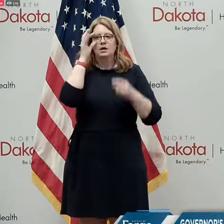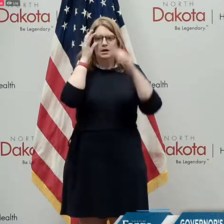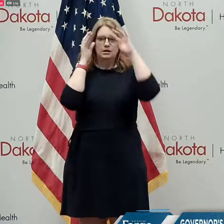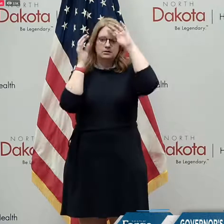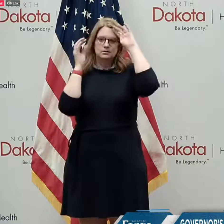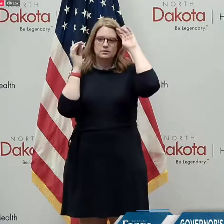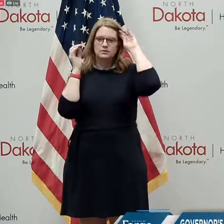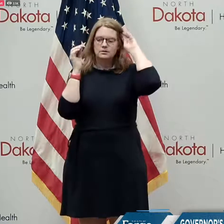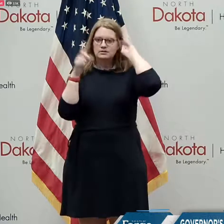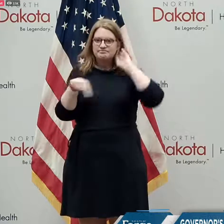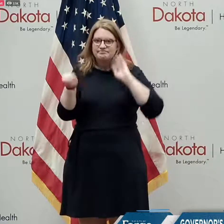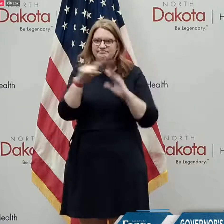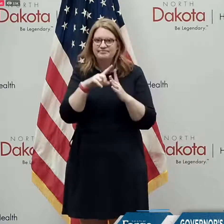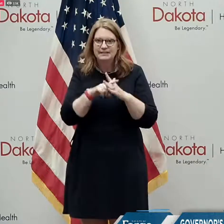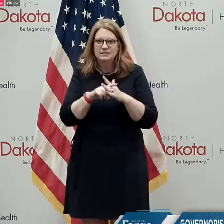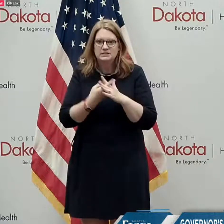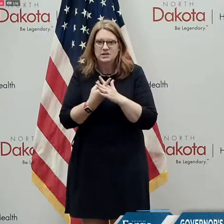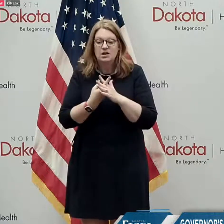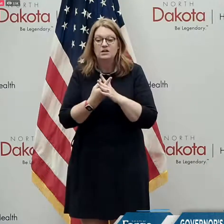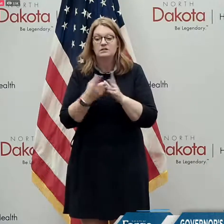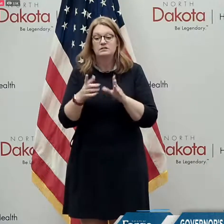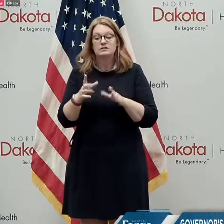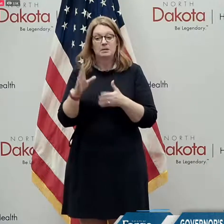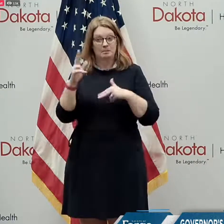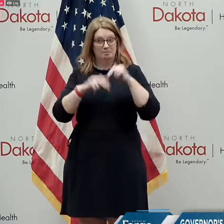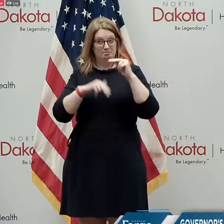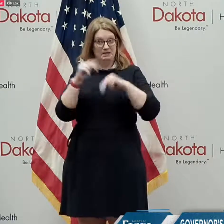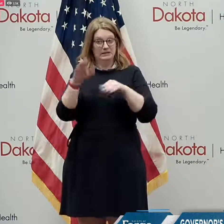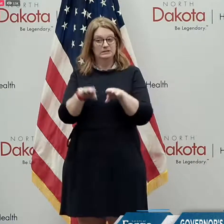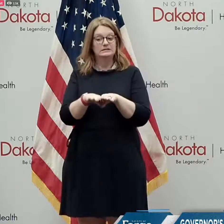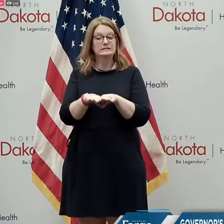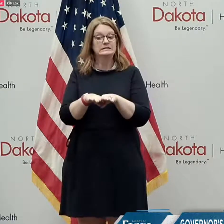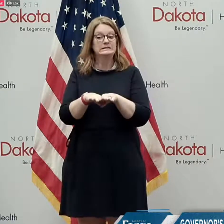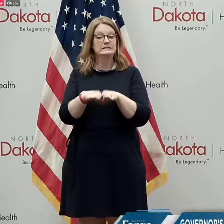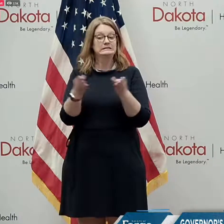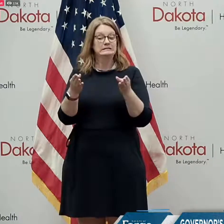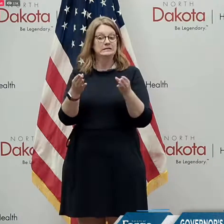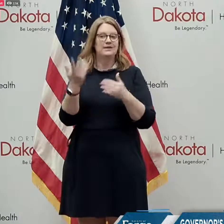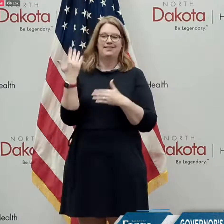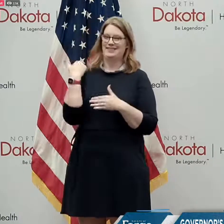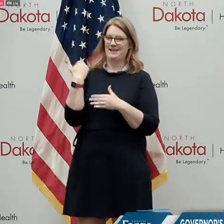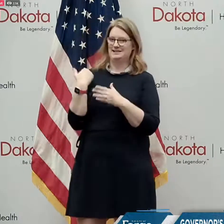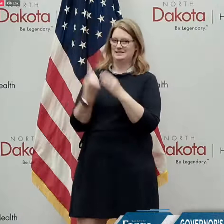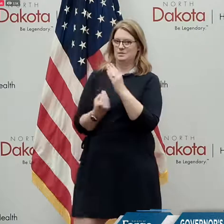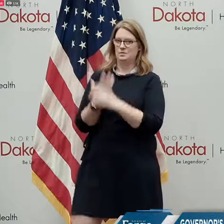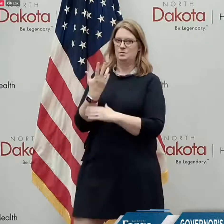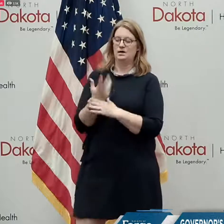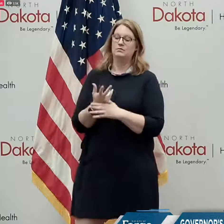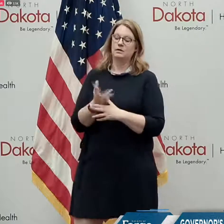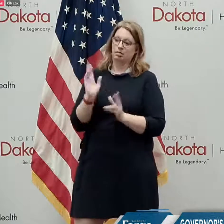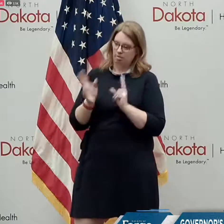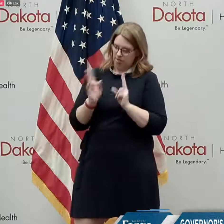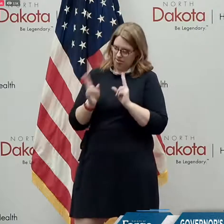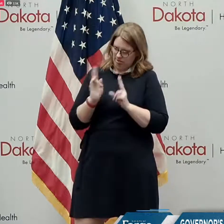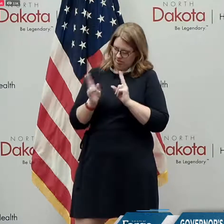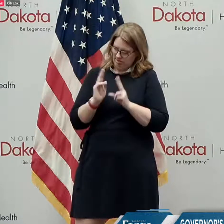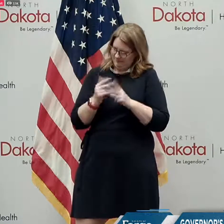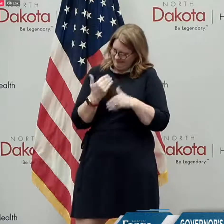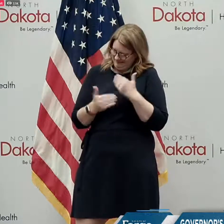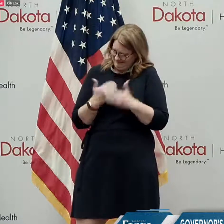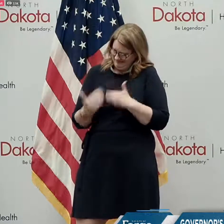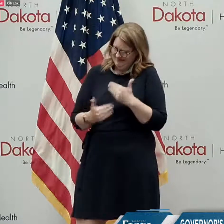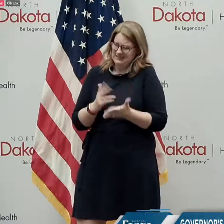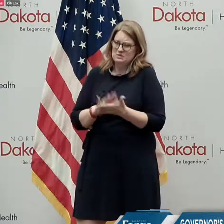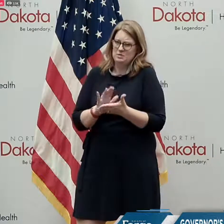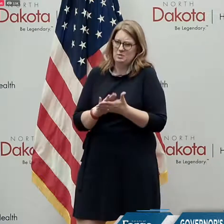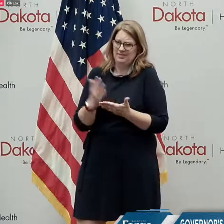that journey back into the buildings, again, we kept school going last spring through heroic efforts of parents and teachers and administrators and